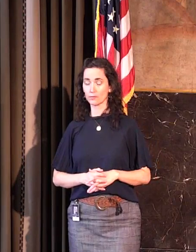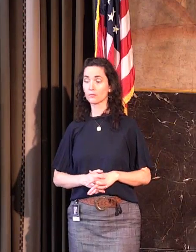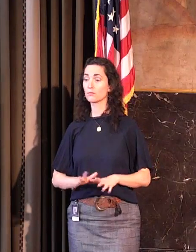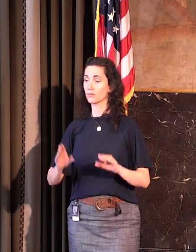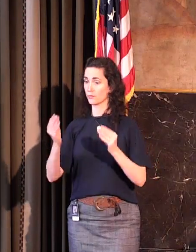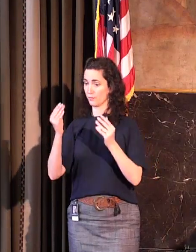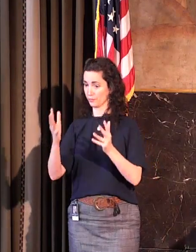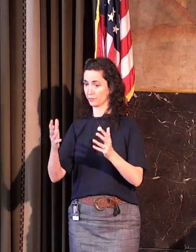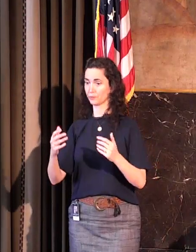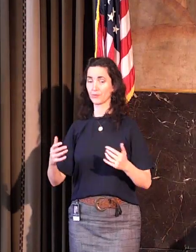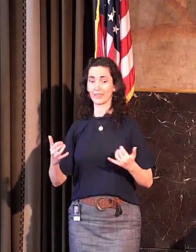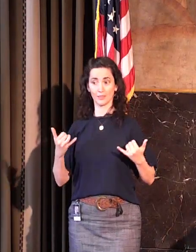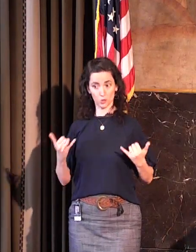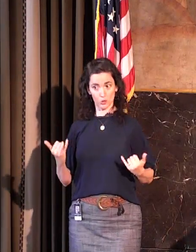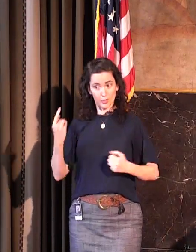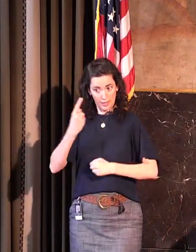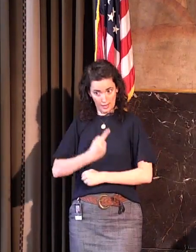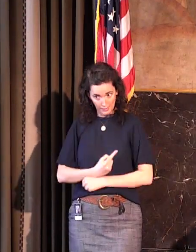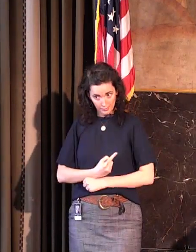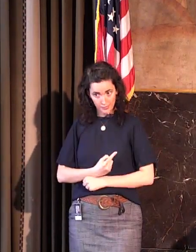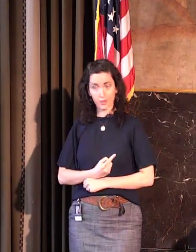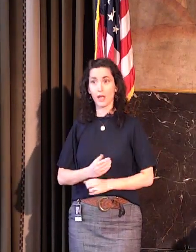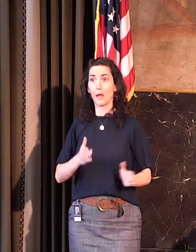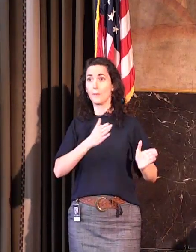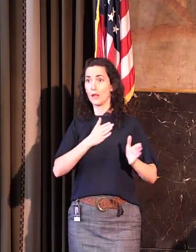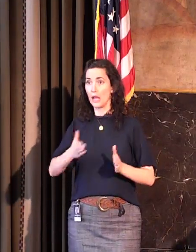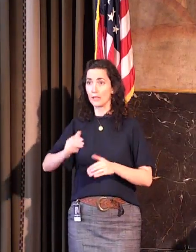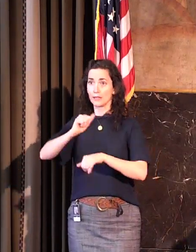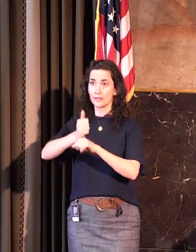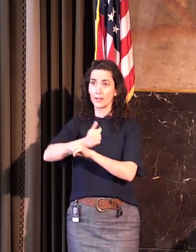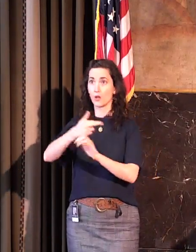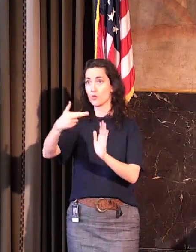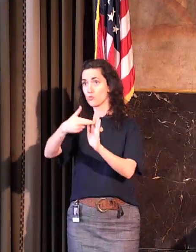as I stand here today, to institute any mandates,